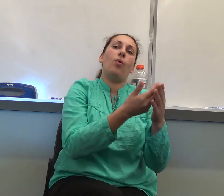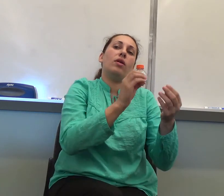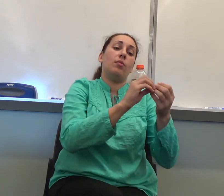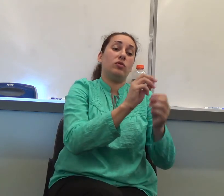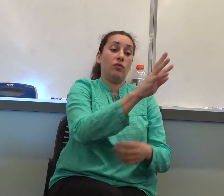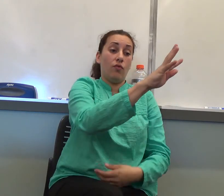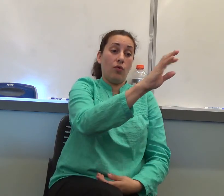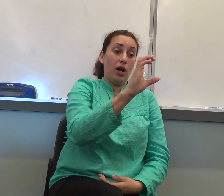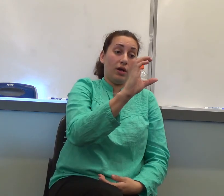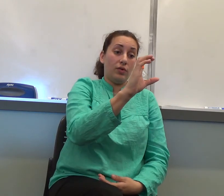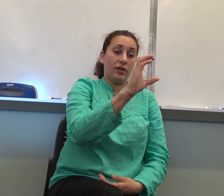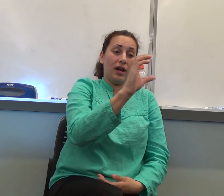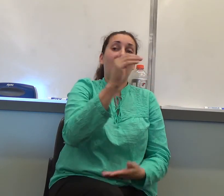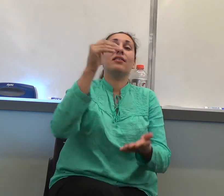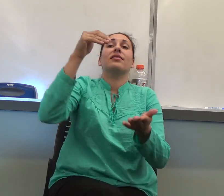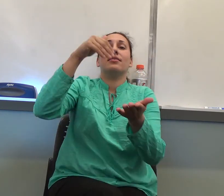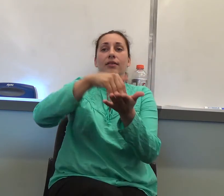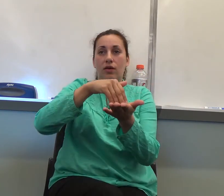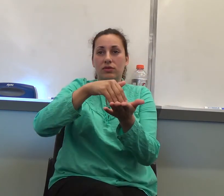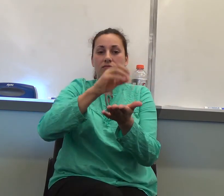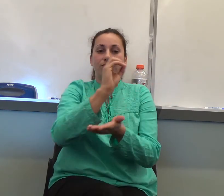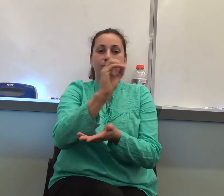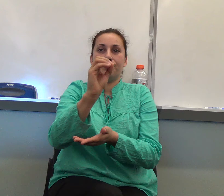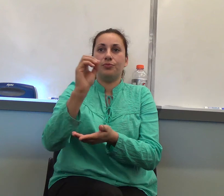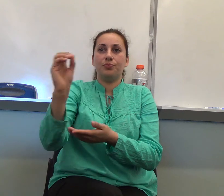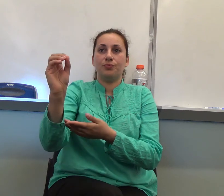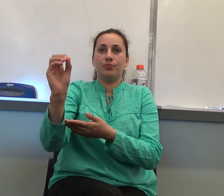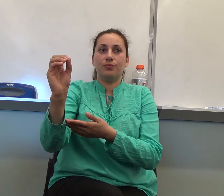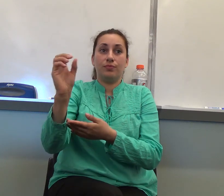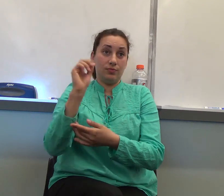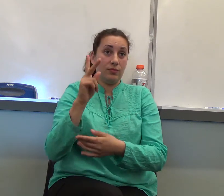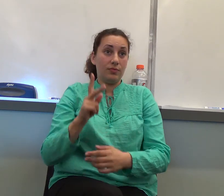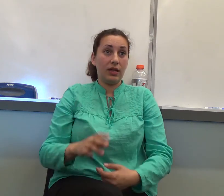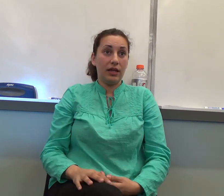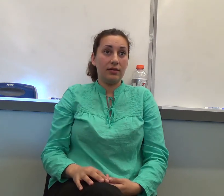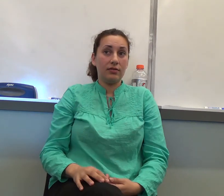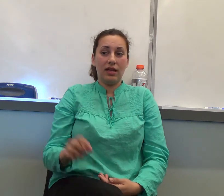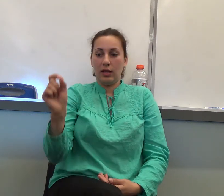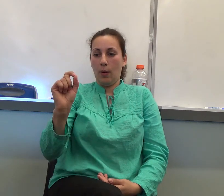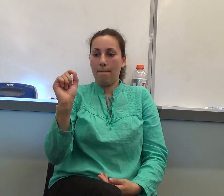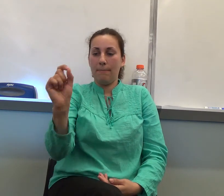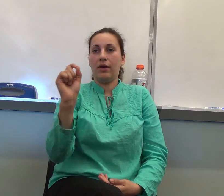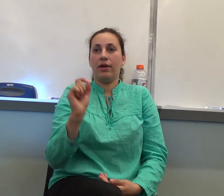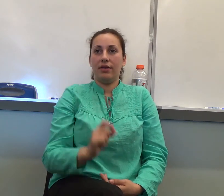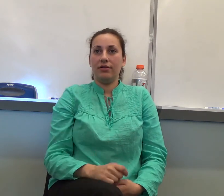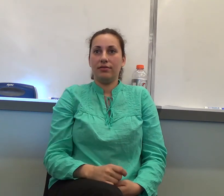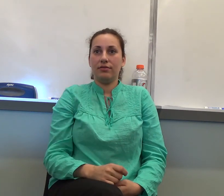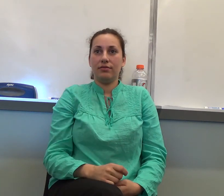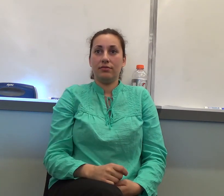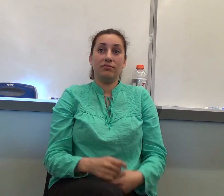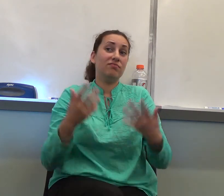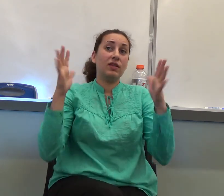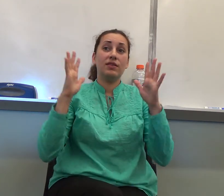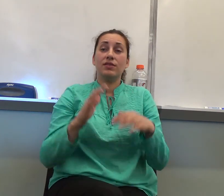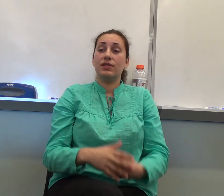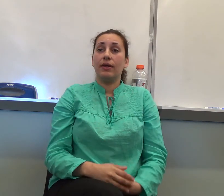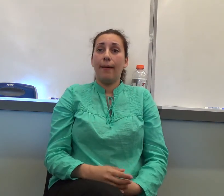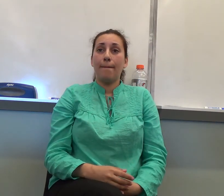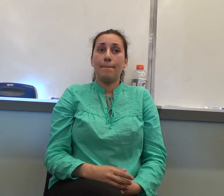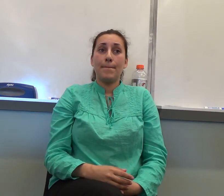thousands period, and then nothing over here in the ones period, and you put your period marker in there, a comma. That's it. Now, if you wanted to write, you